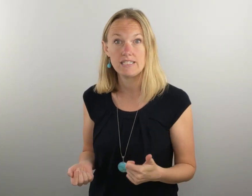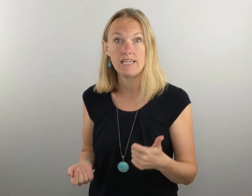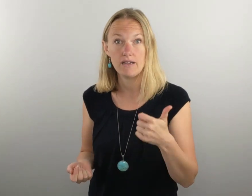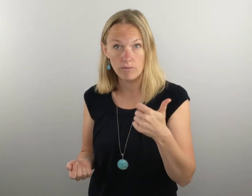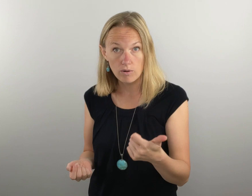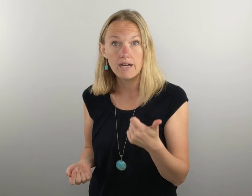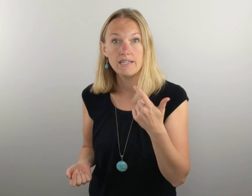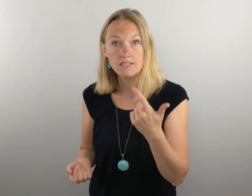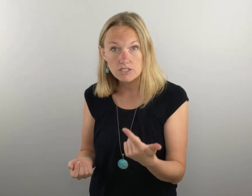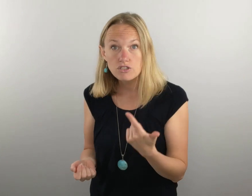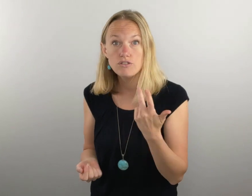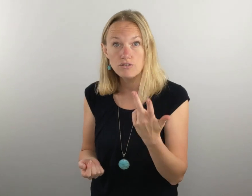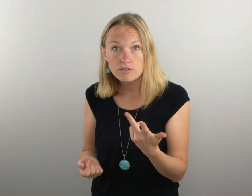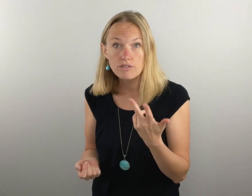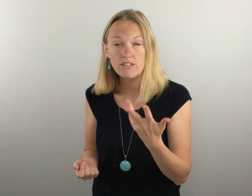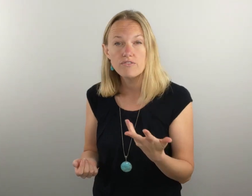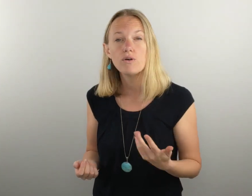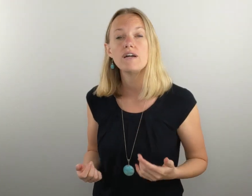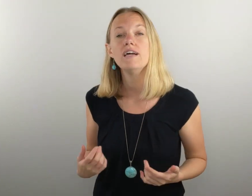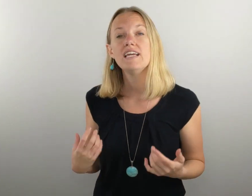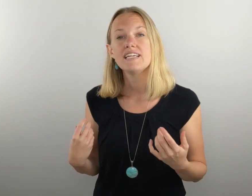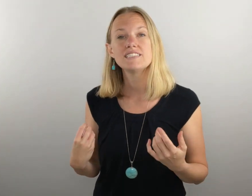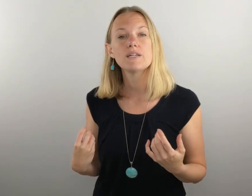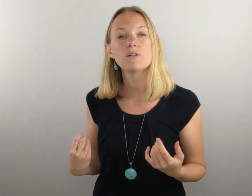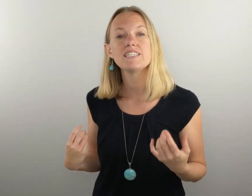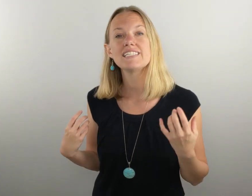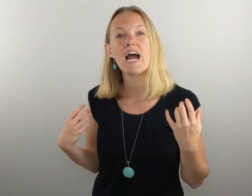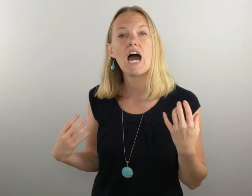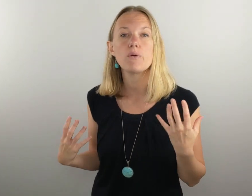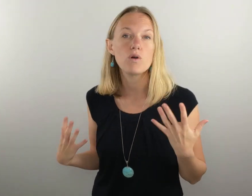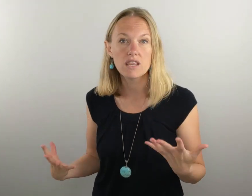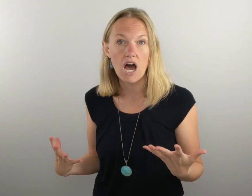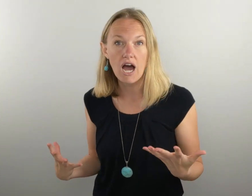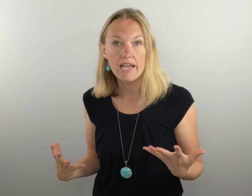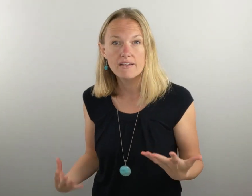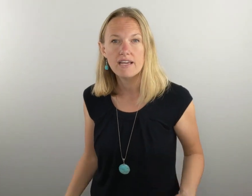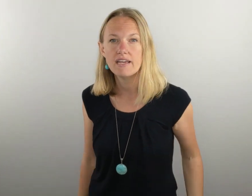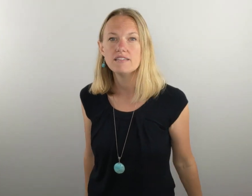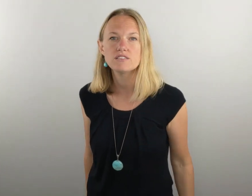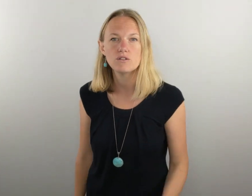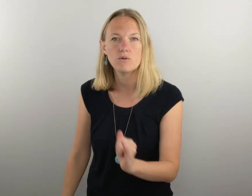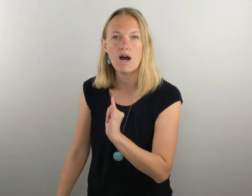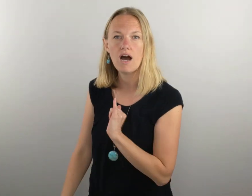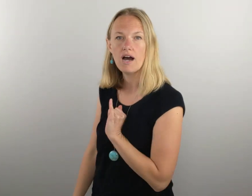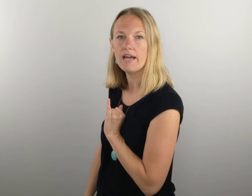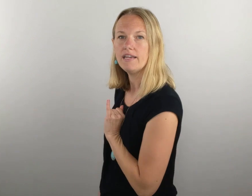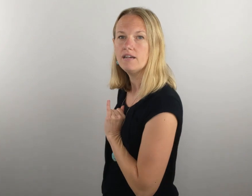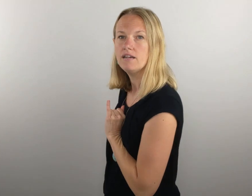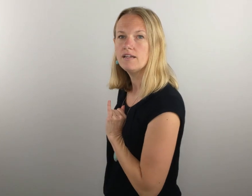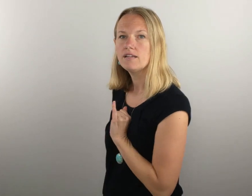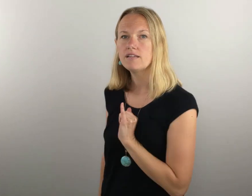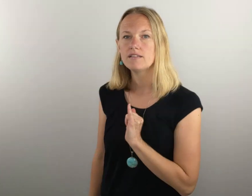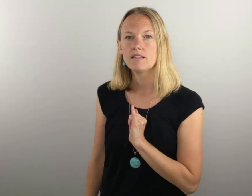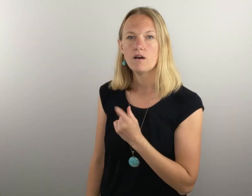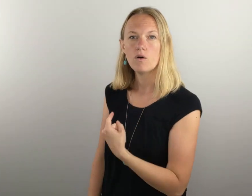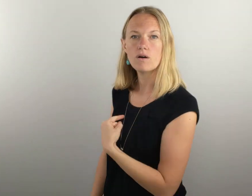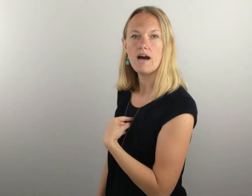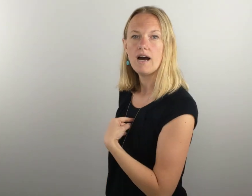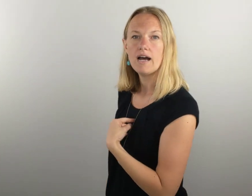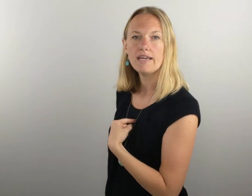physically 1, 2, 3, 4. Instead, we're gonna say I rely, okay? So I, it's